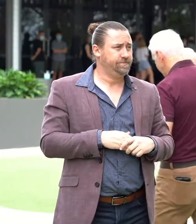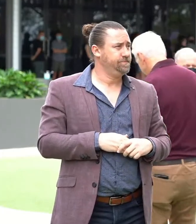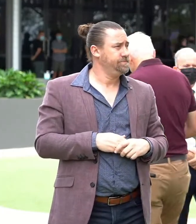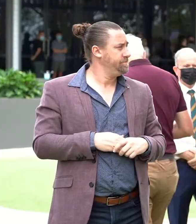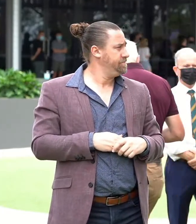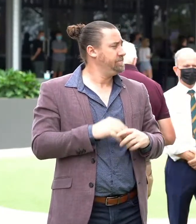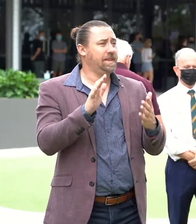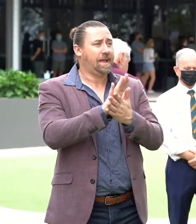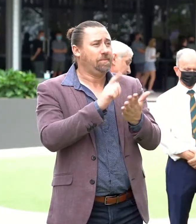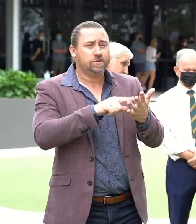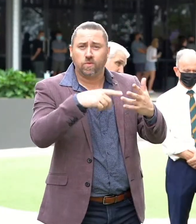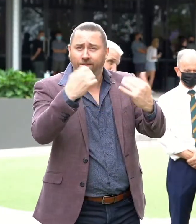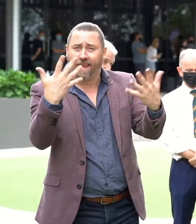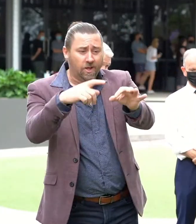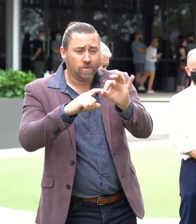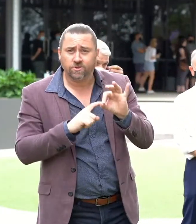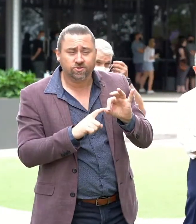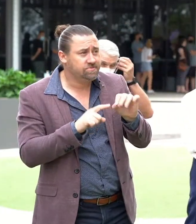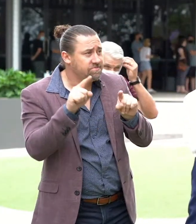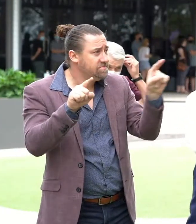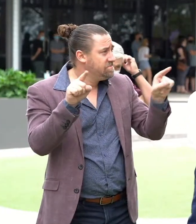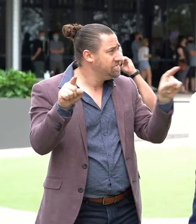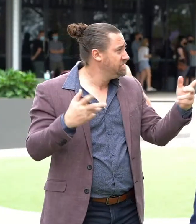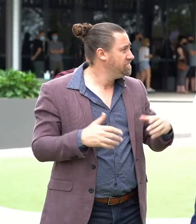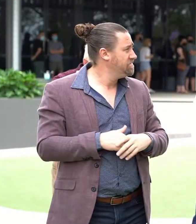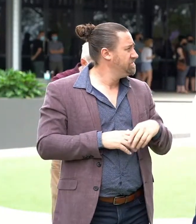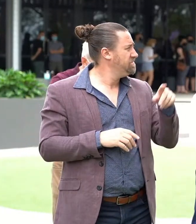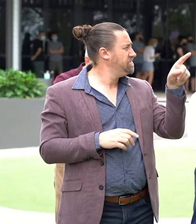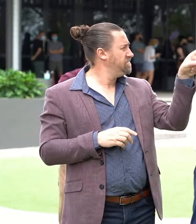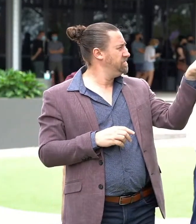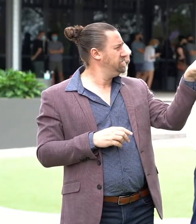And we're happy to take any questions, if anyone has any questions.